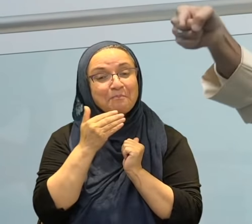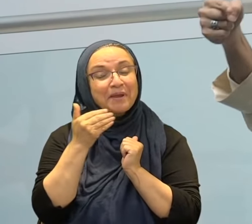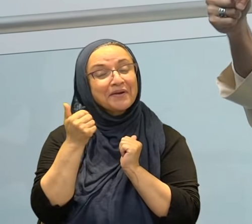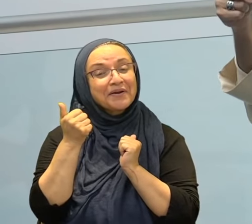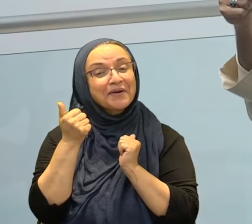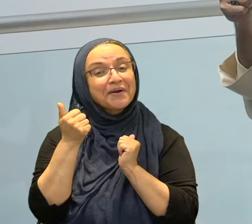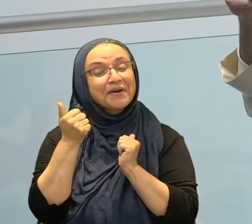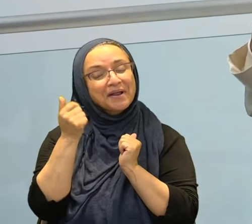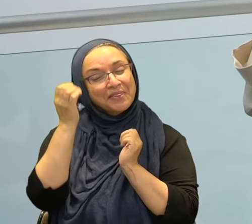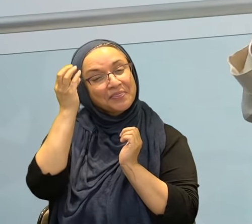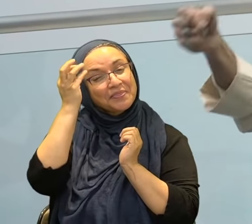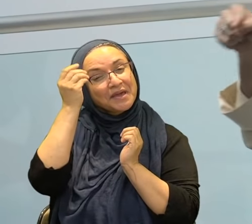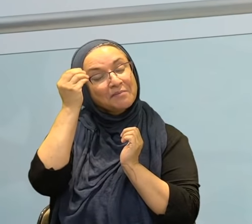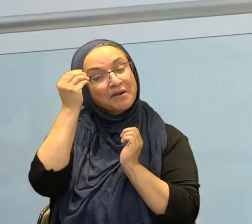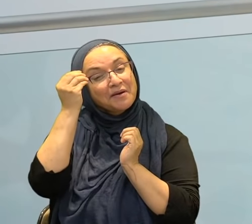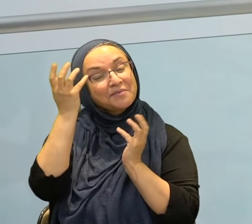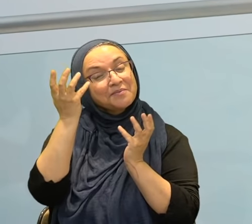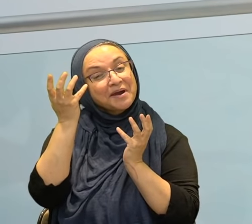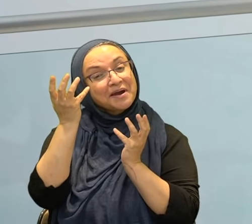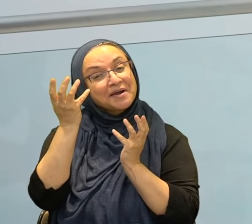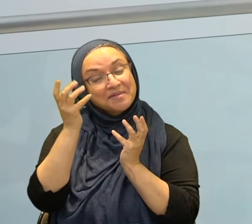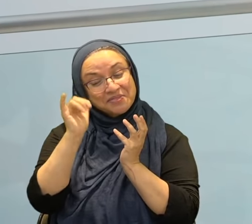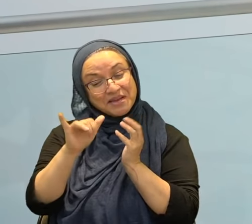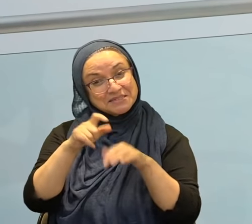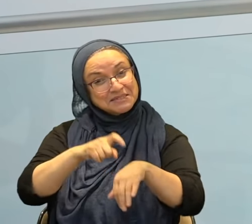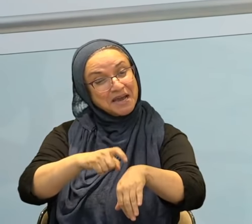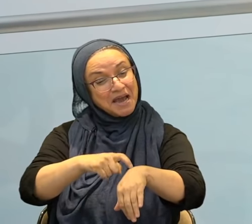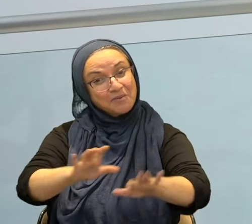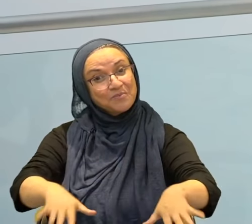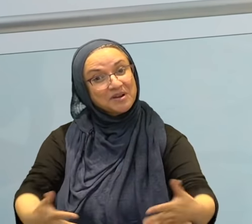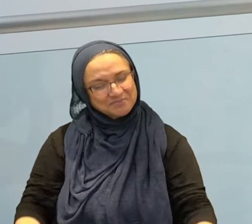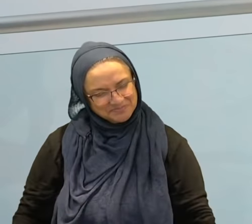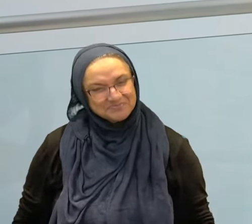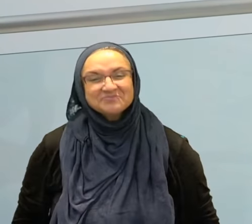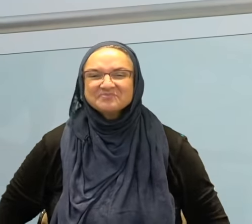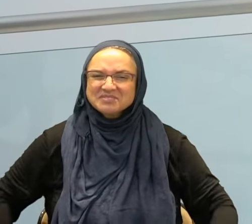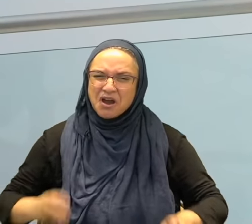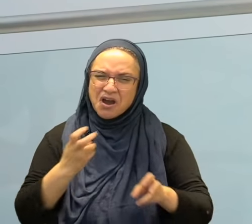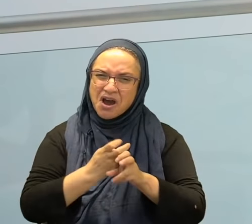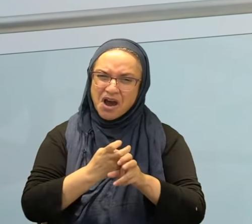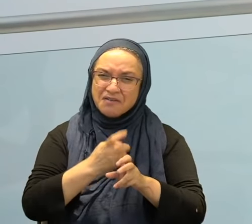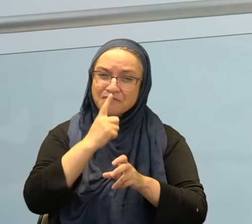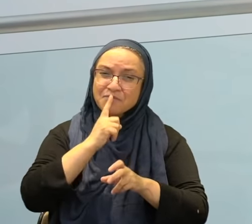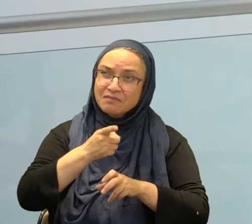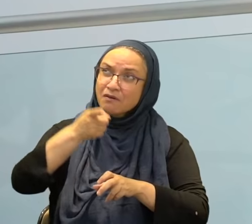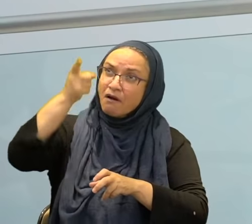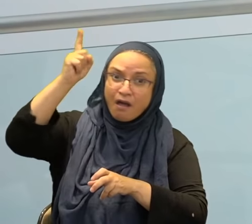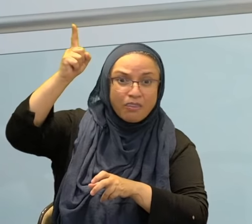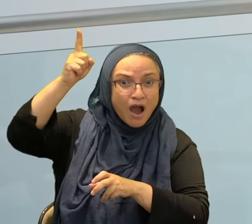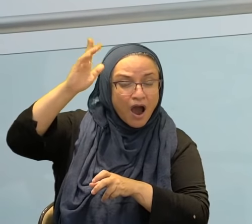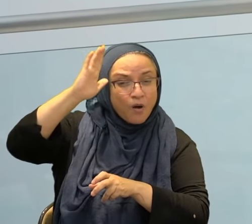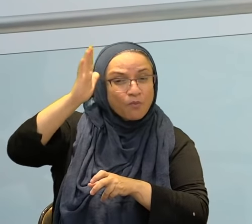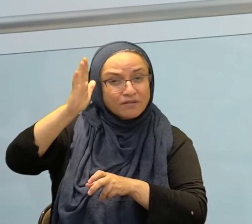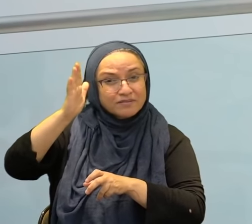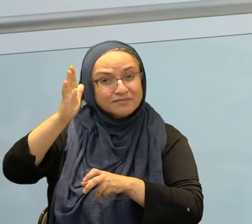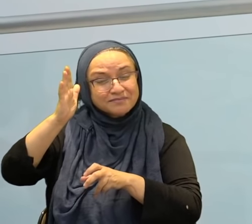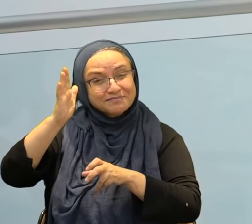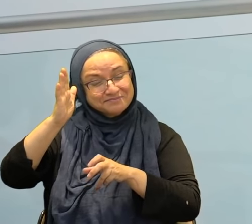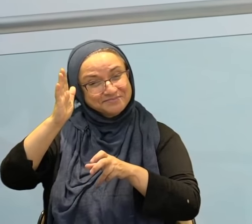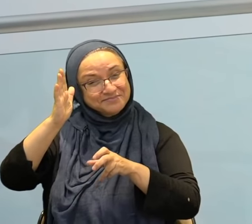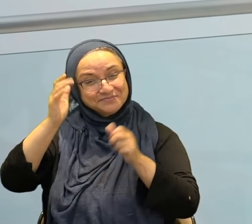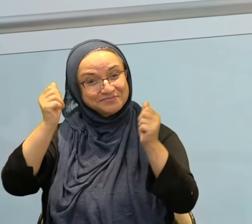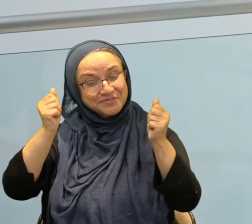the uniqueness of the reward in that moment. Like there's something right now that if I do, ya